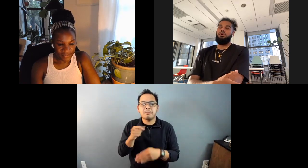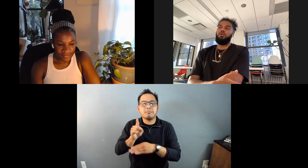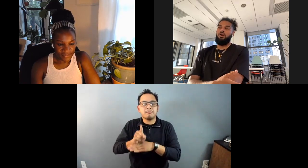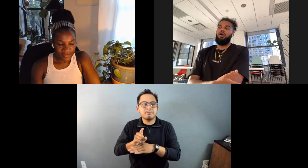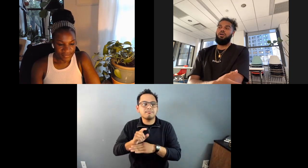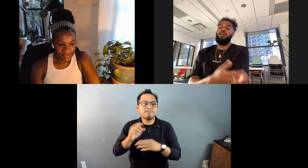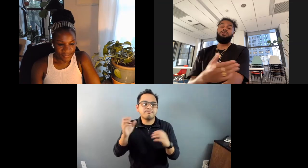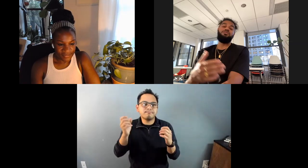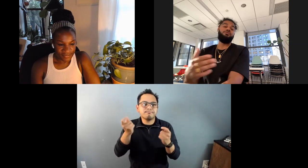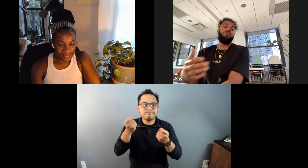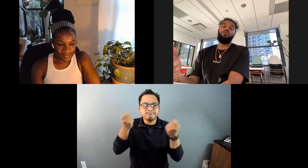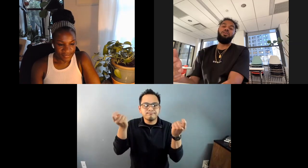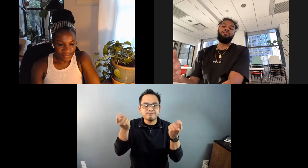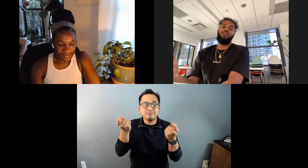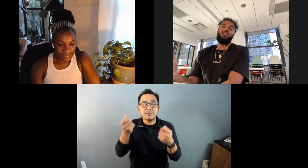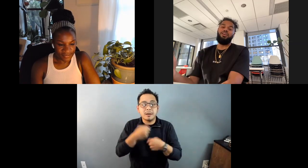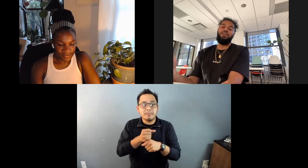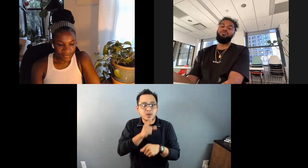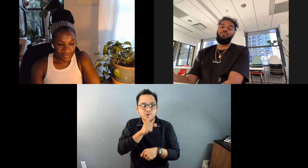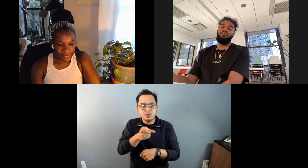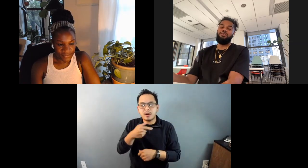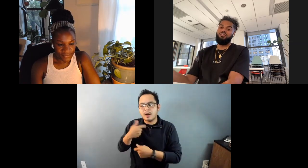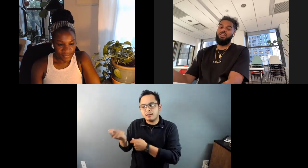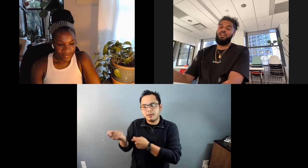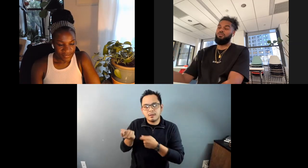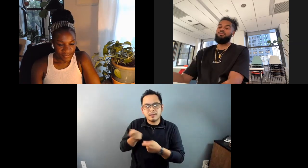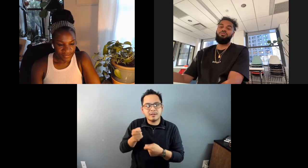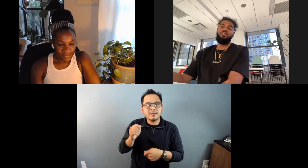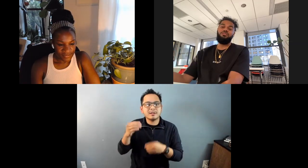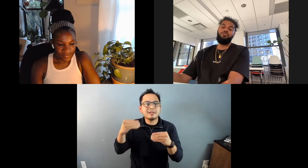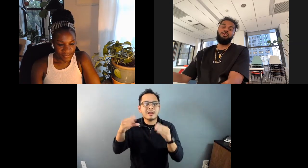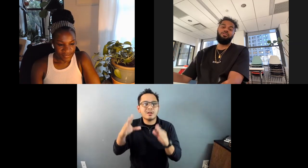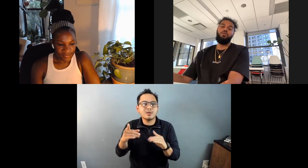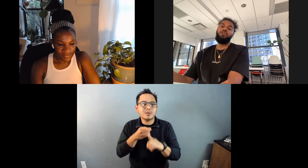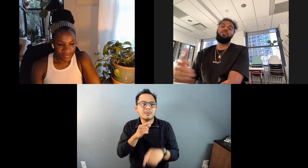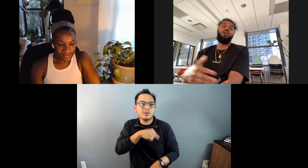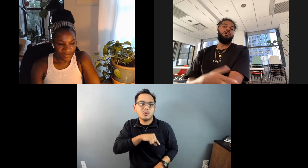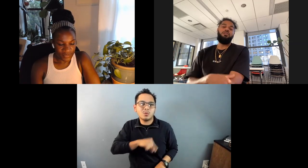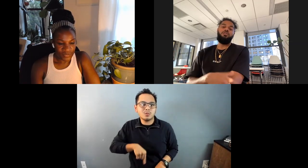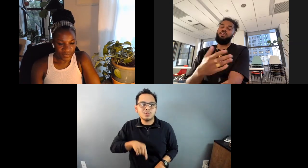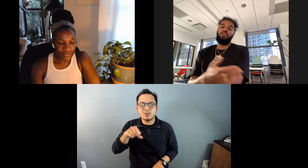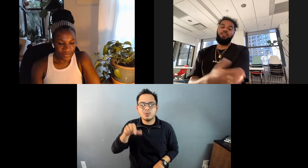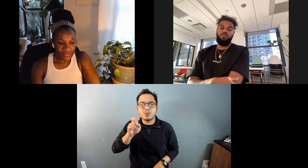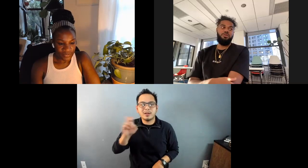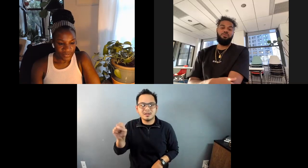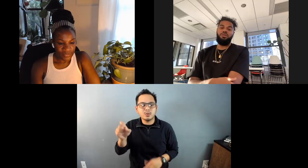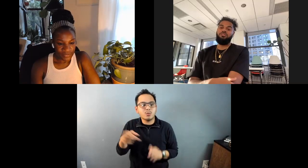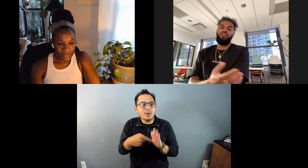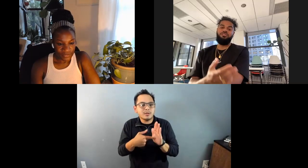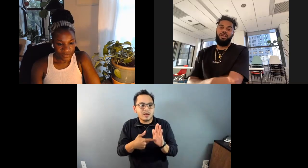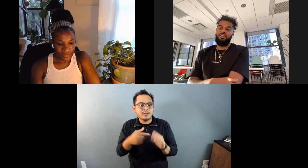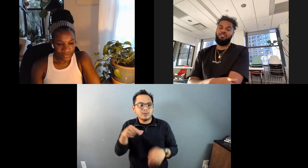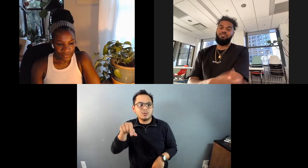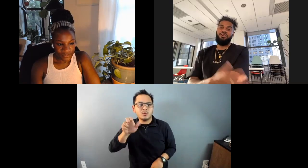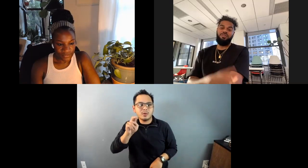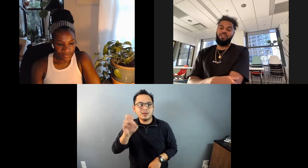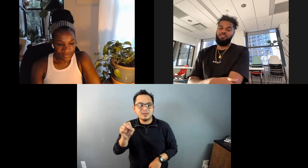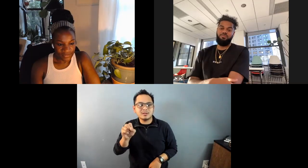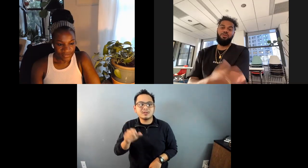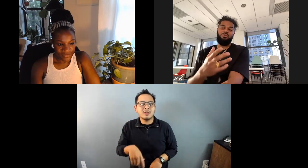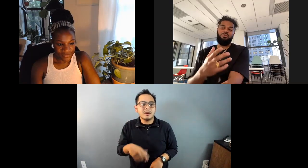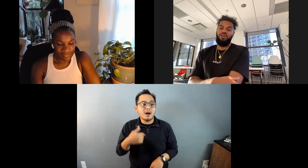more that, you know, it's not what I thought it was in New York City. And New York City is amazing, but there are the